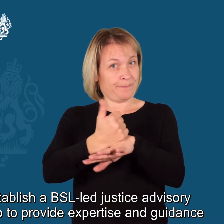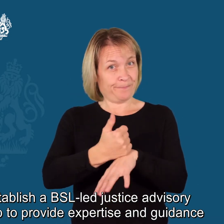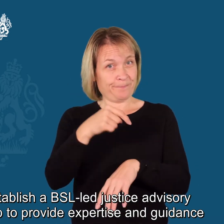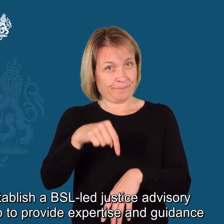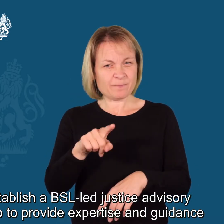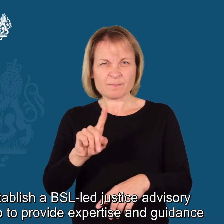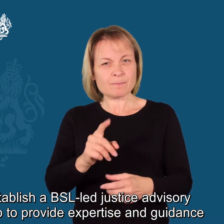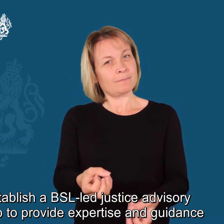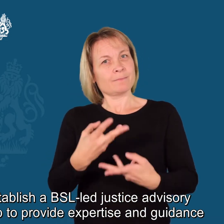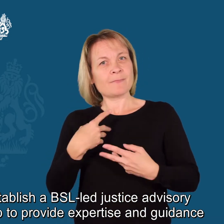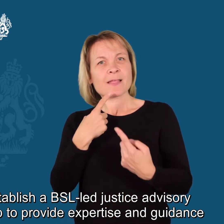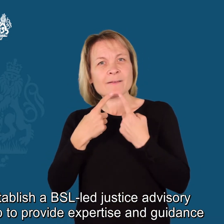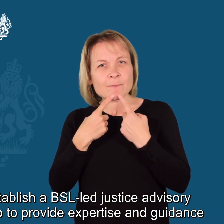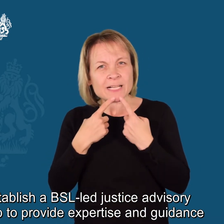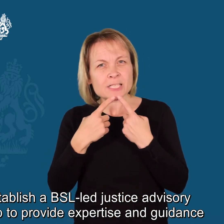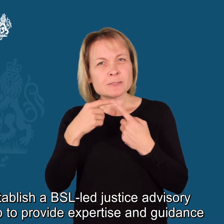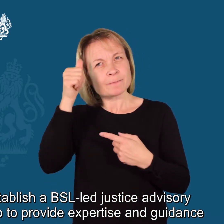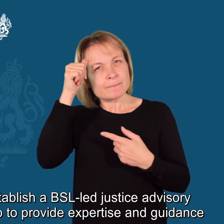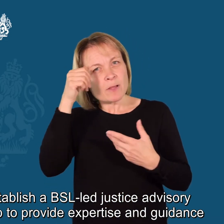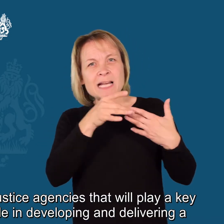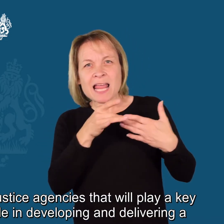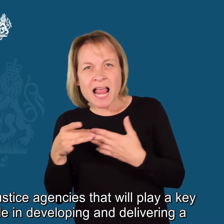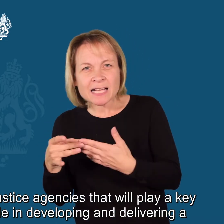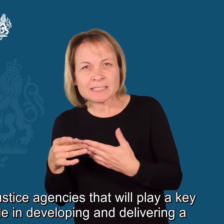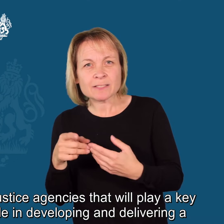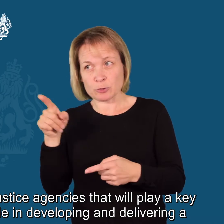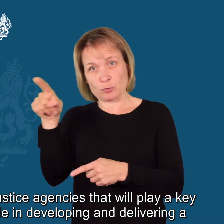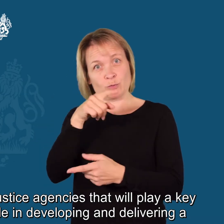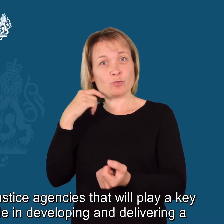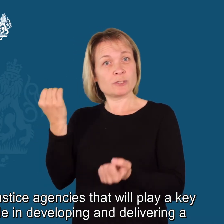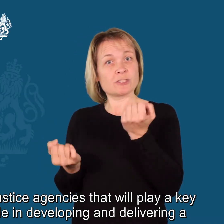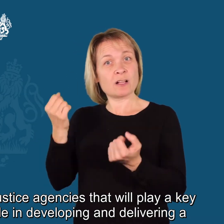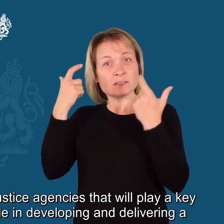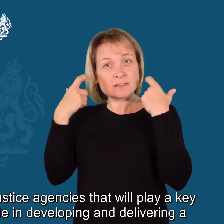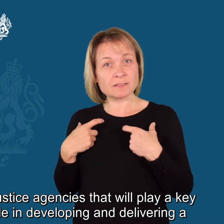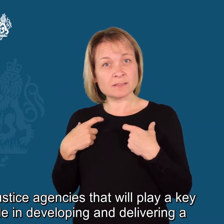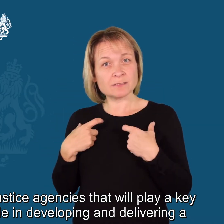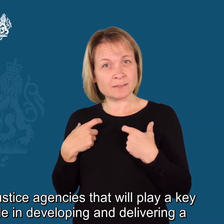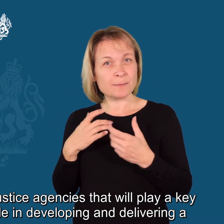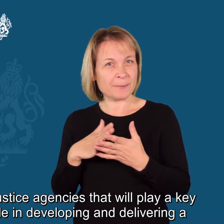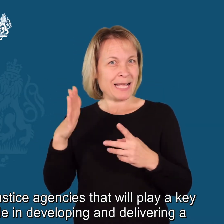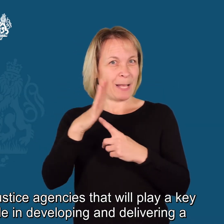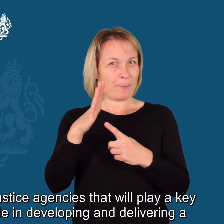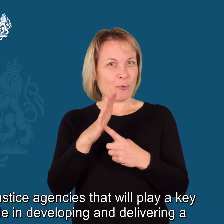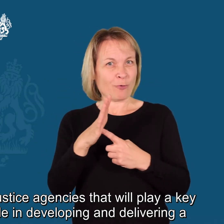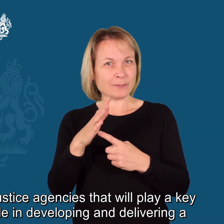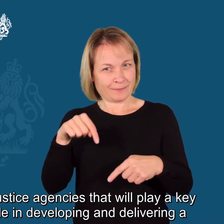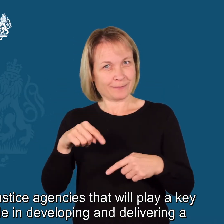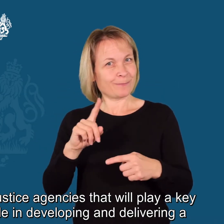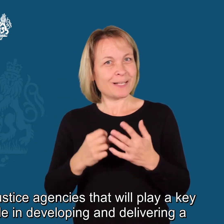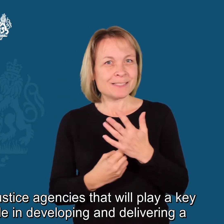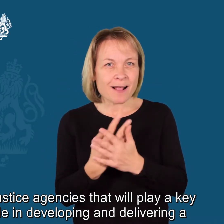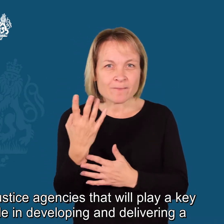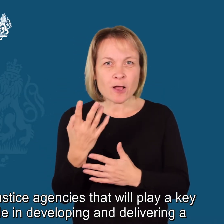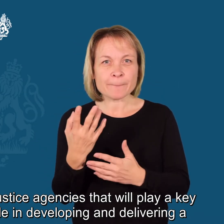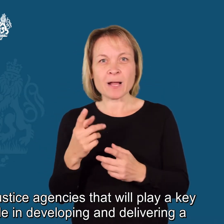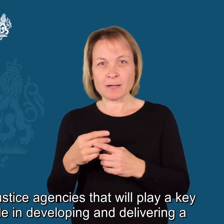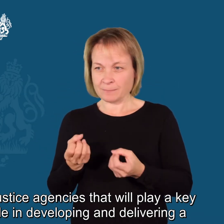to justice agencies that will play a key role in developing and delivering a programme of improvements to help the agencies better meet the needs